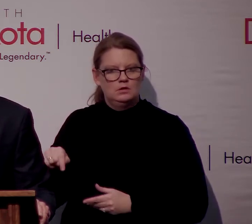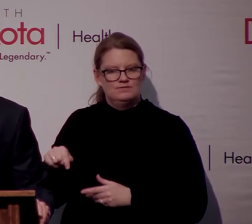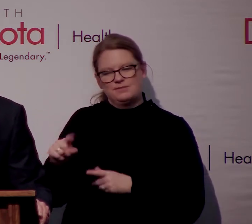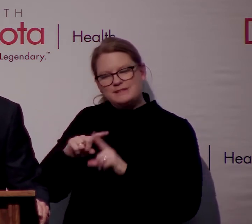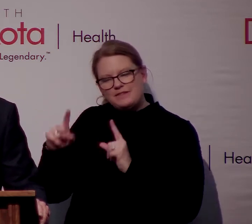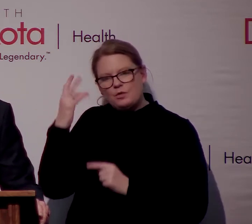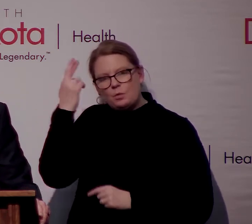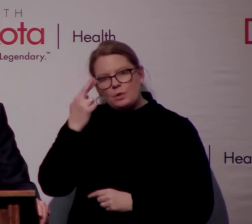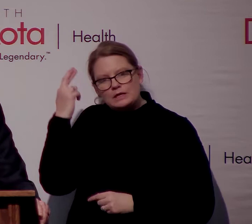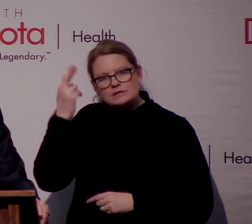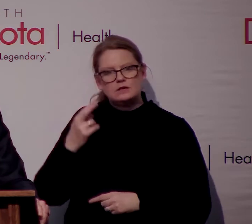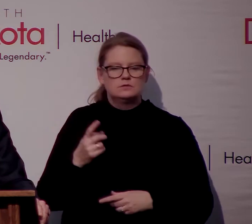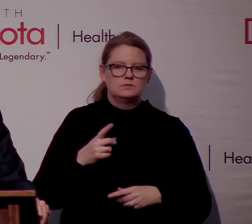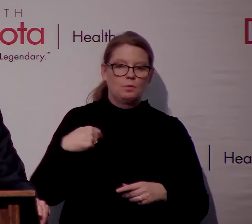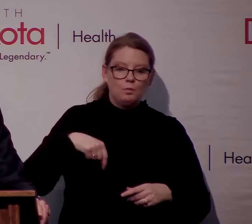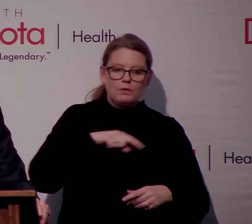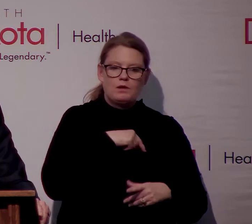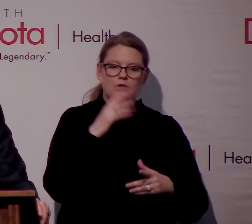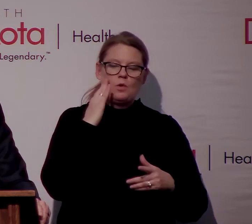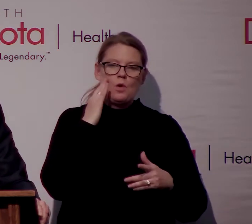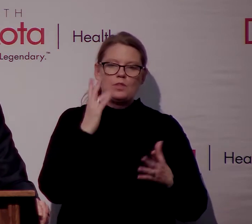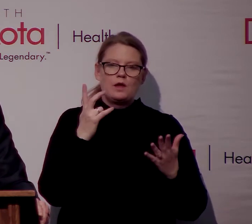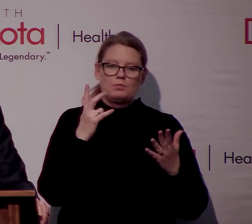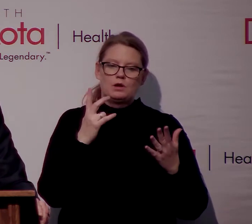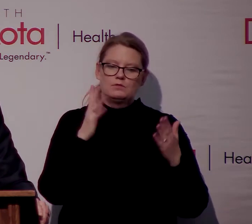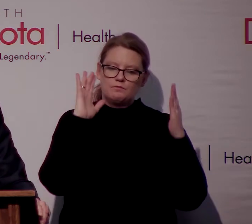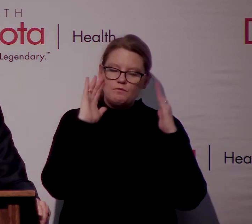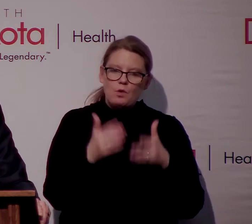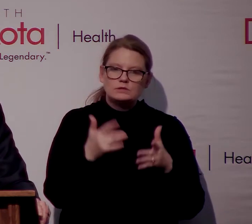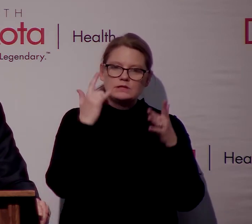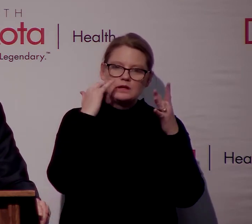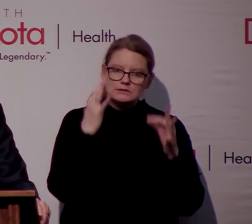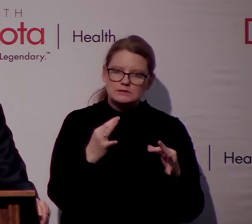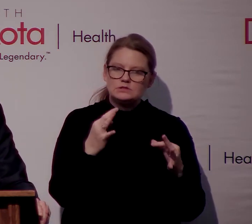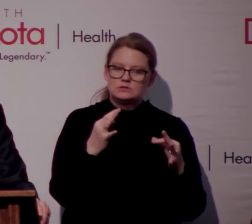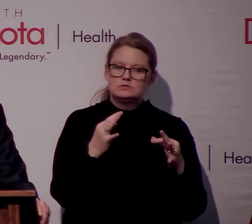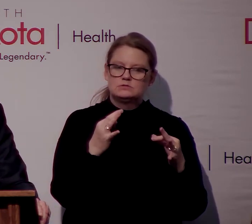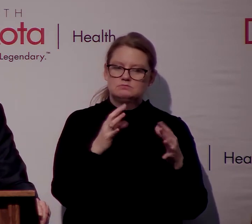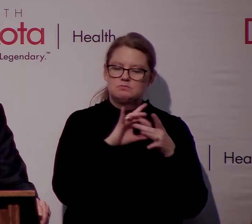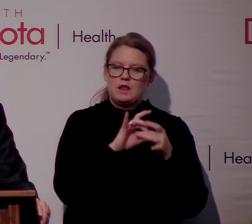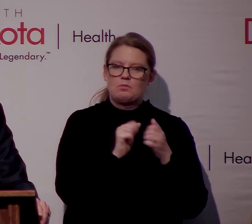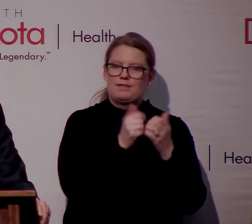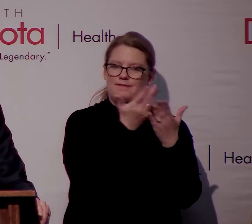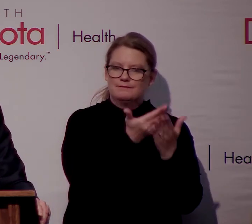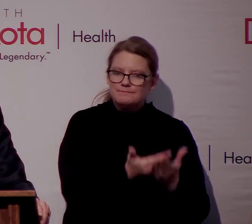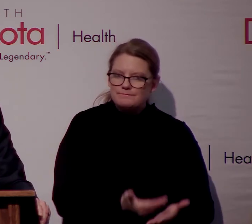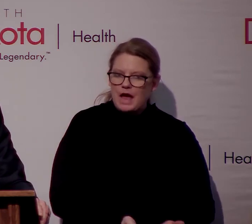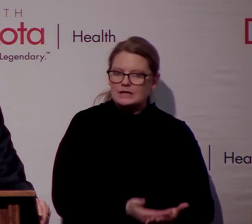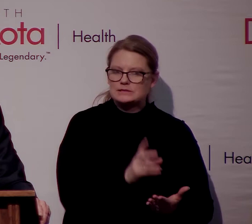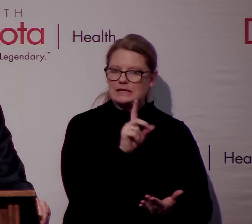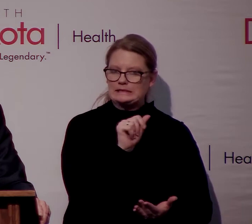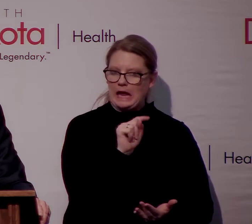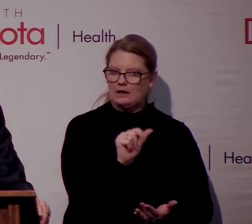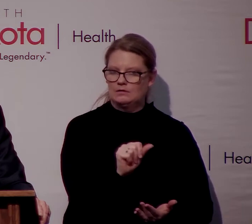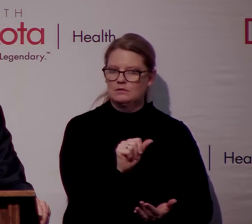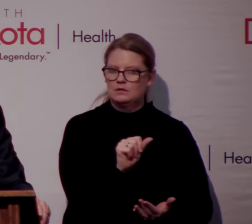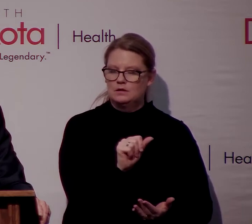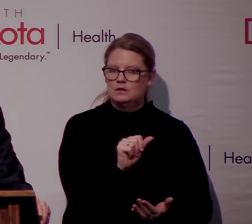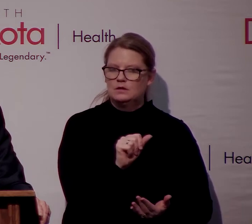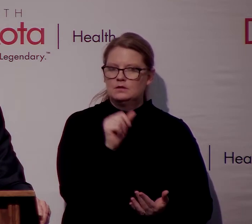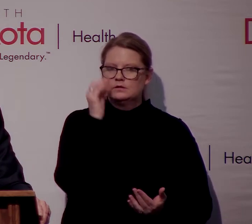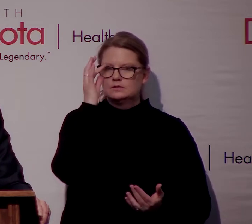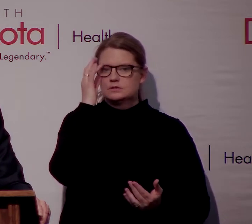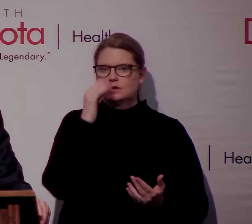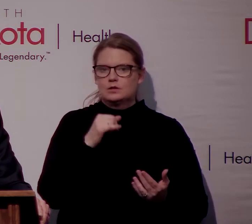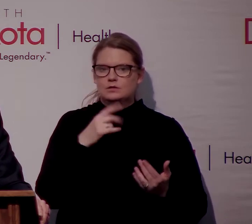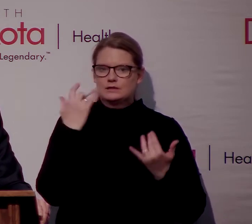driven by data and driven by solid strategies. And so in doing that, again, the strategy